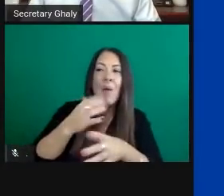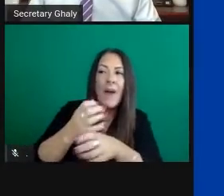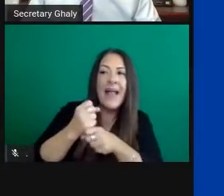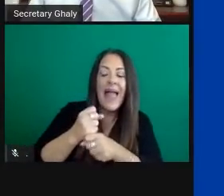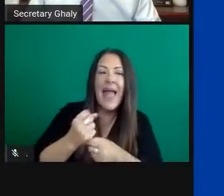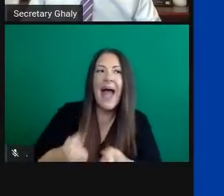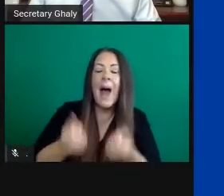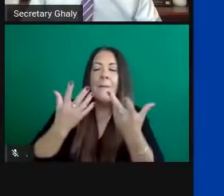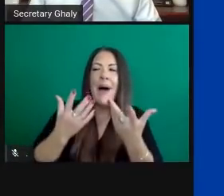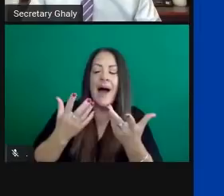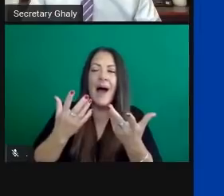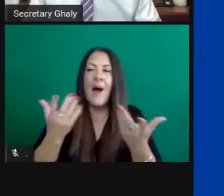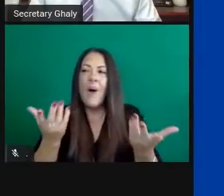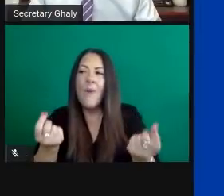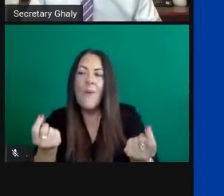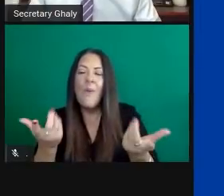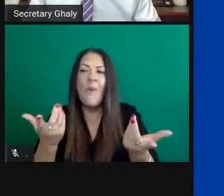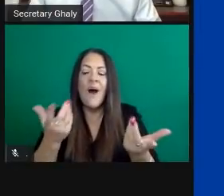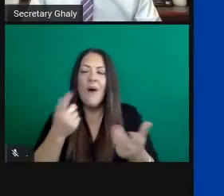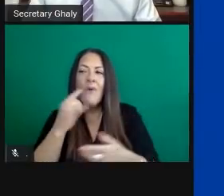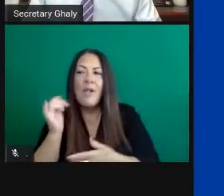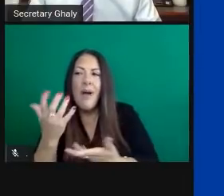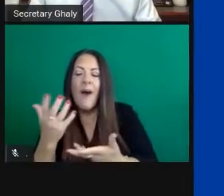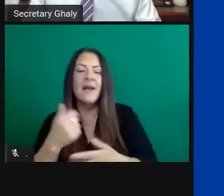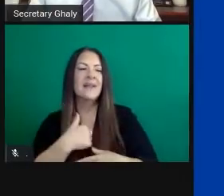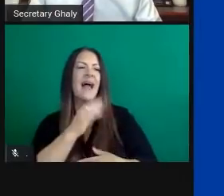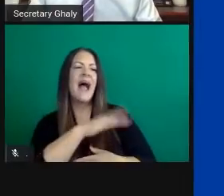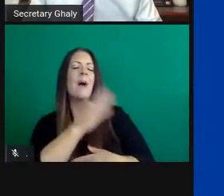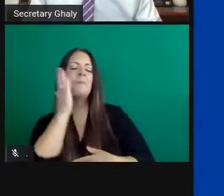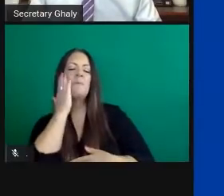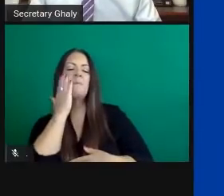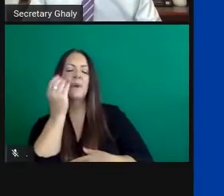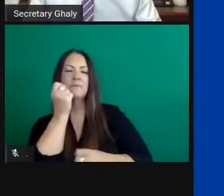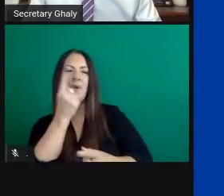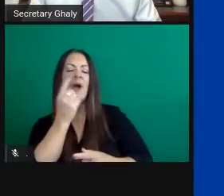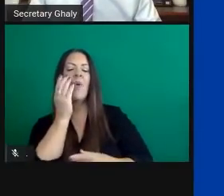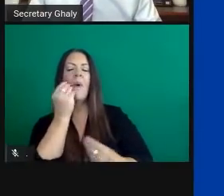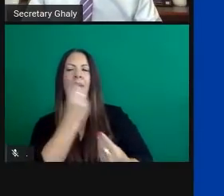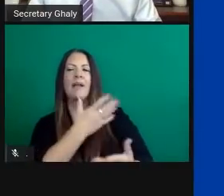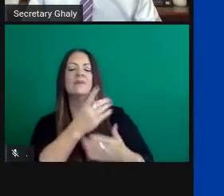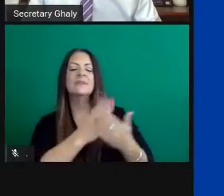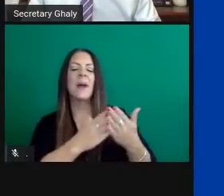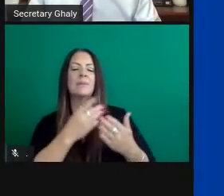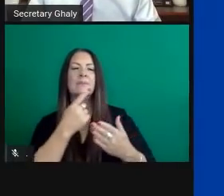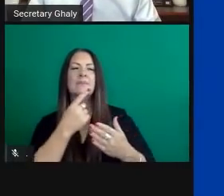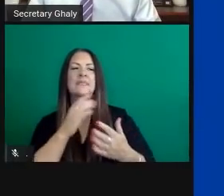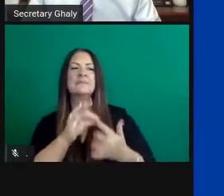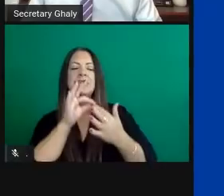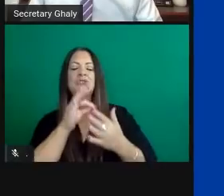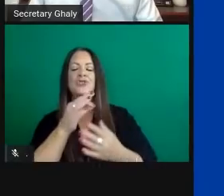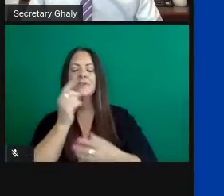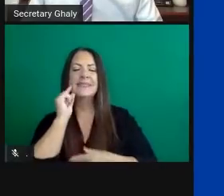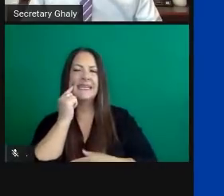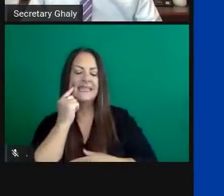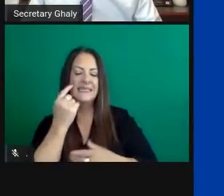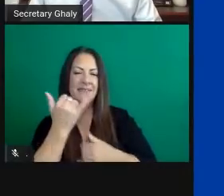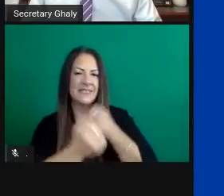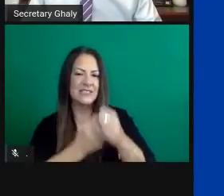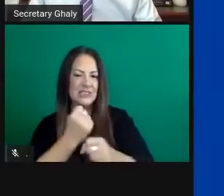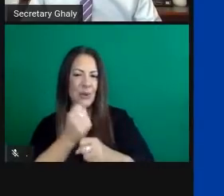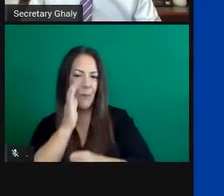are working on figuring that out exactly, but they will surely not be denied of some of it. And then enjoying